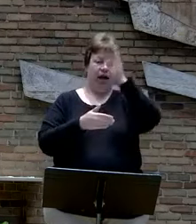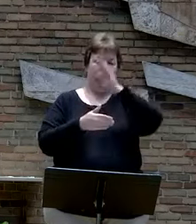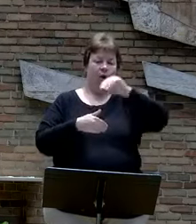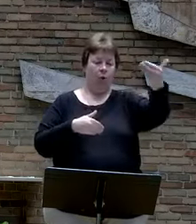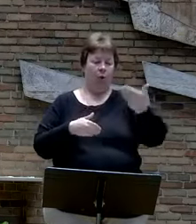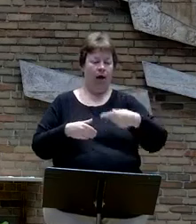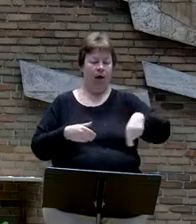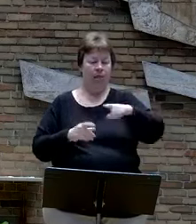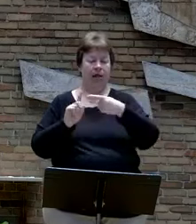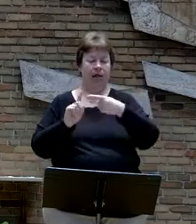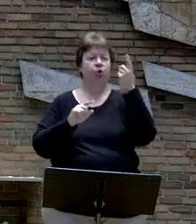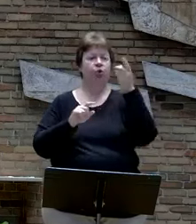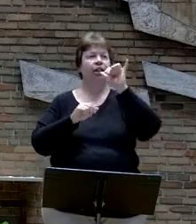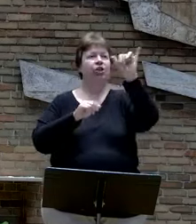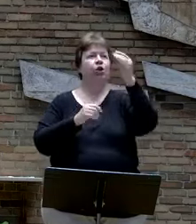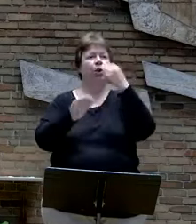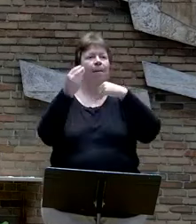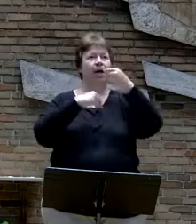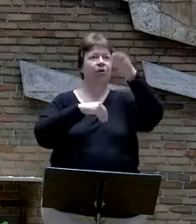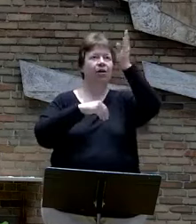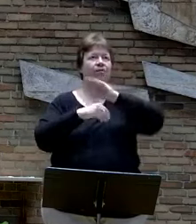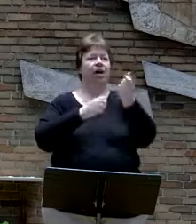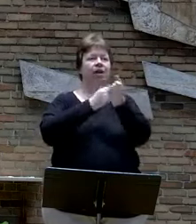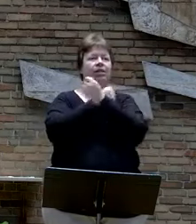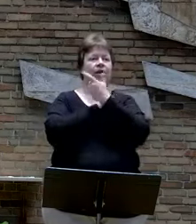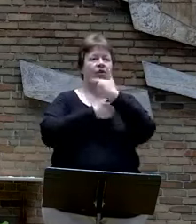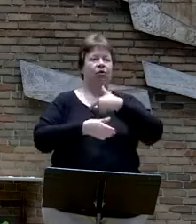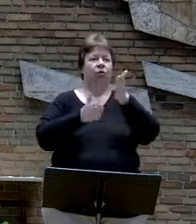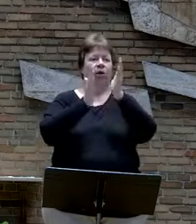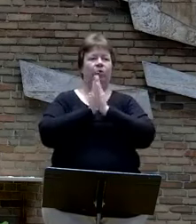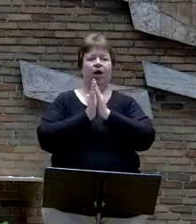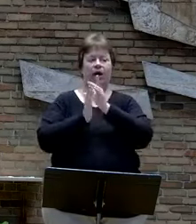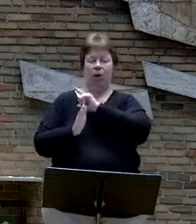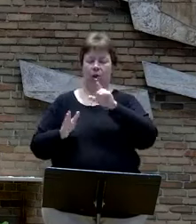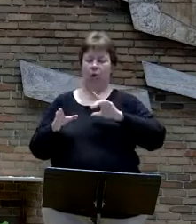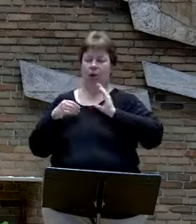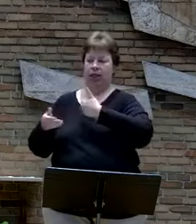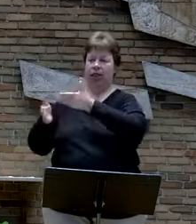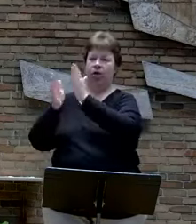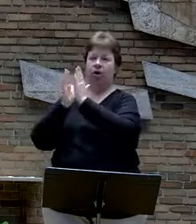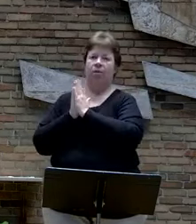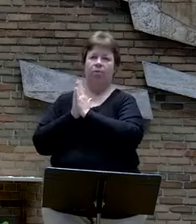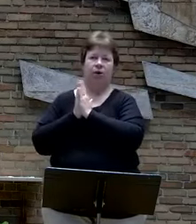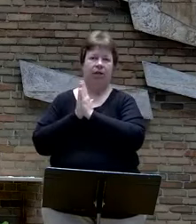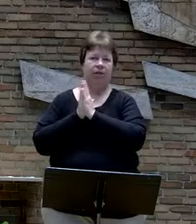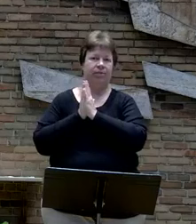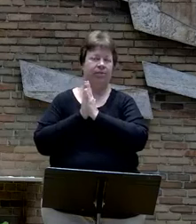welcome them into the eternal banquet of God's love, we pray.